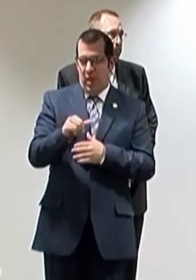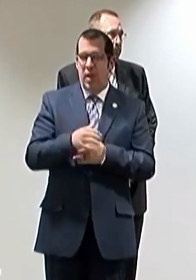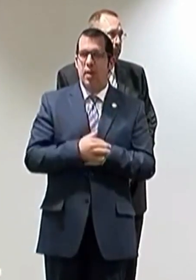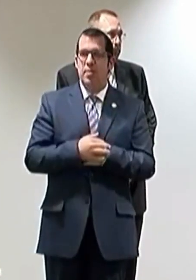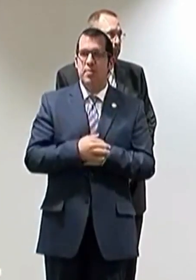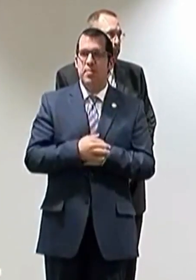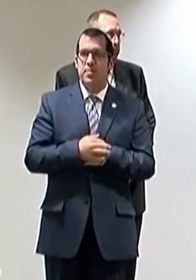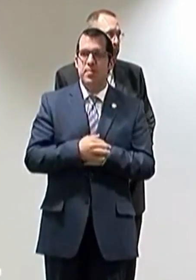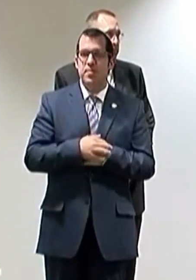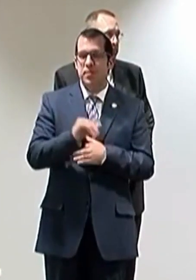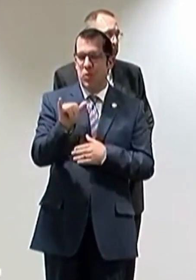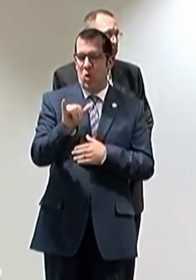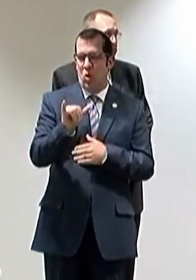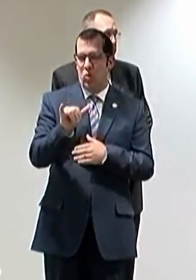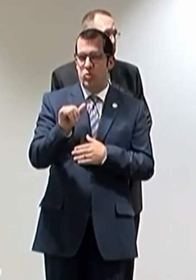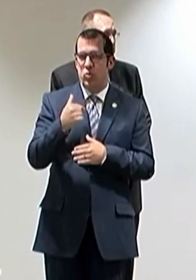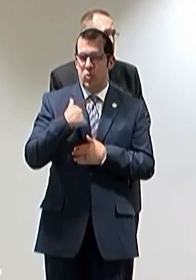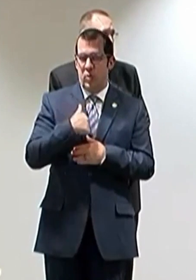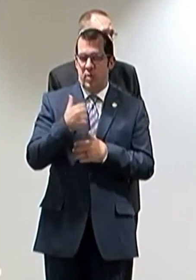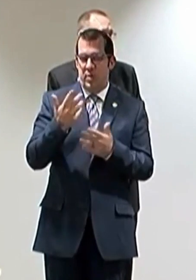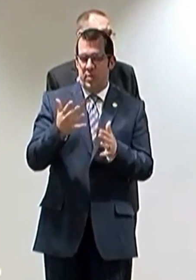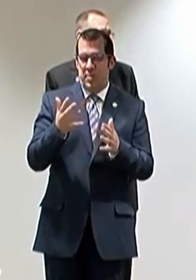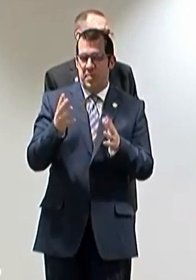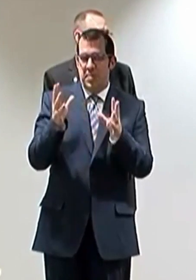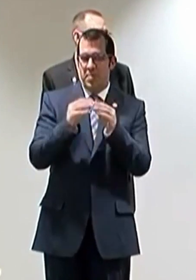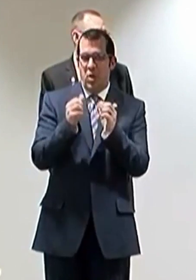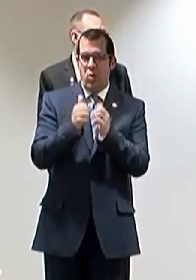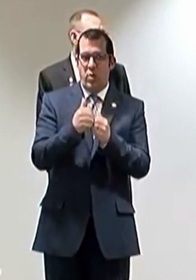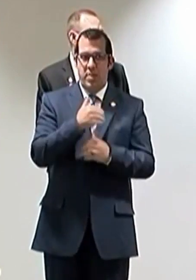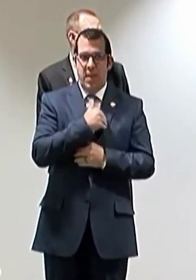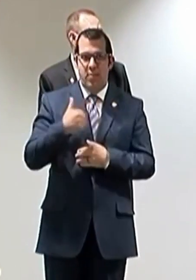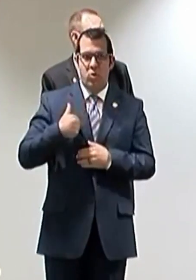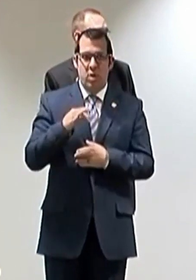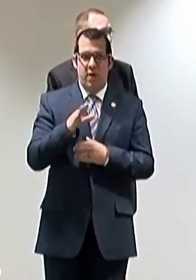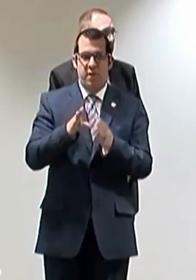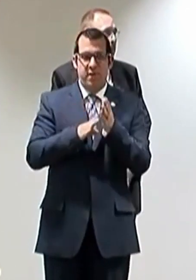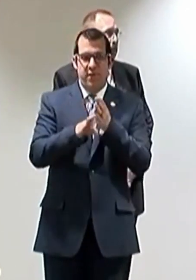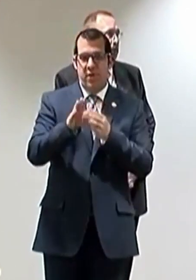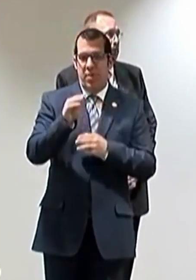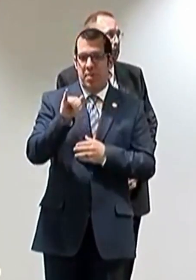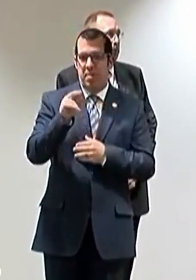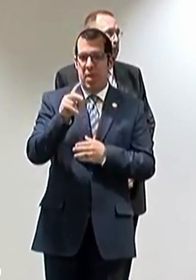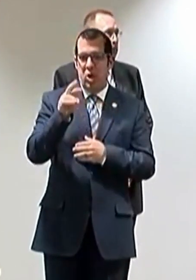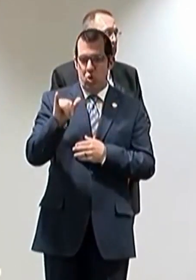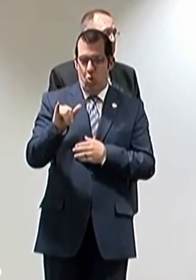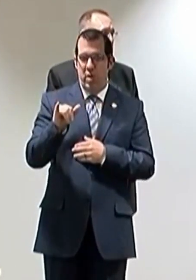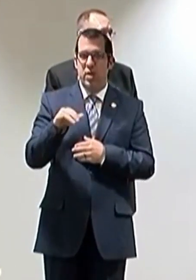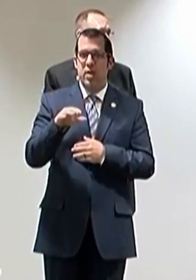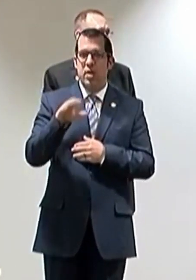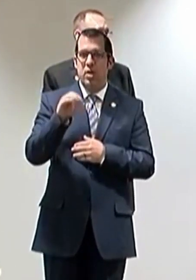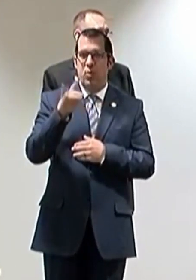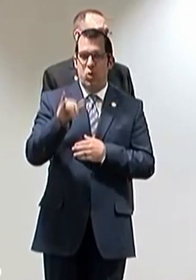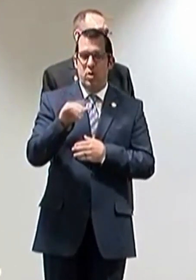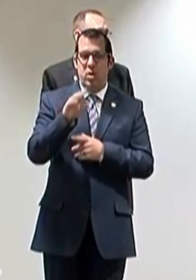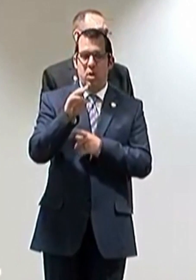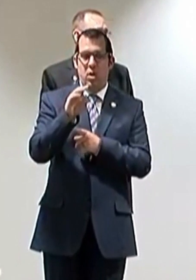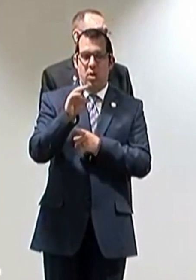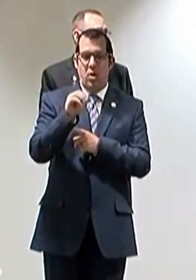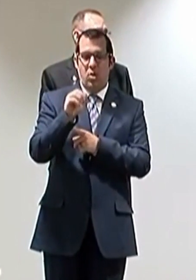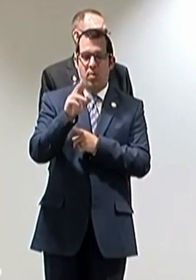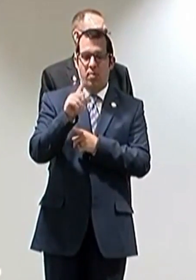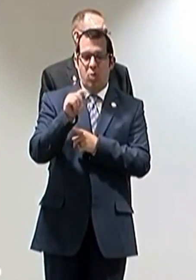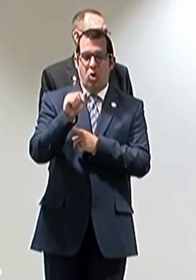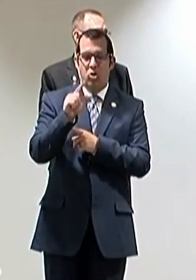able to meet with members of the minority community, both the Marshallese as well